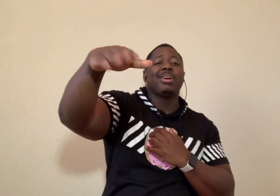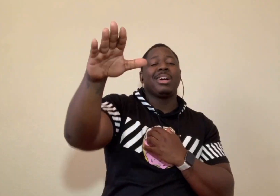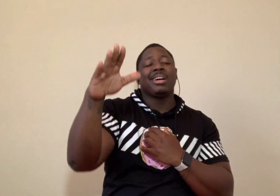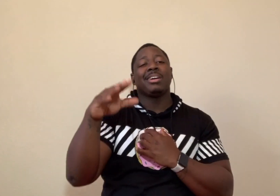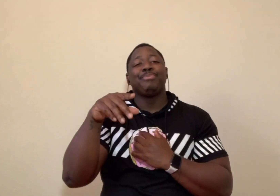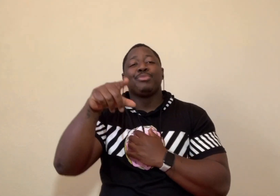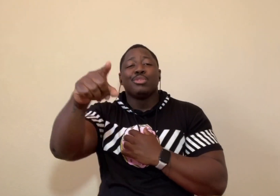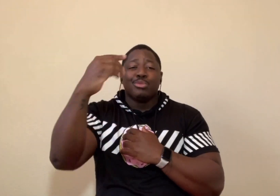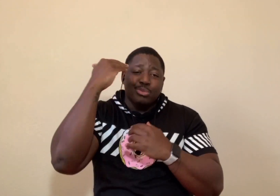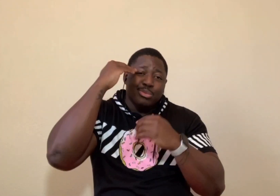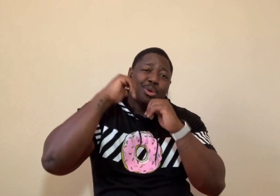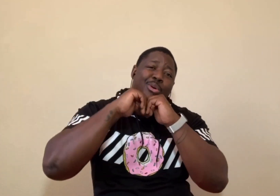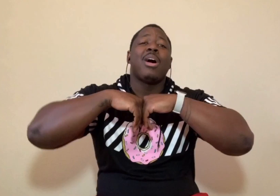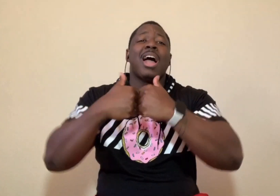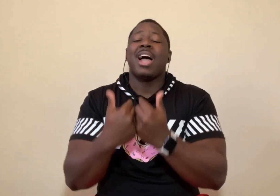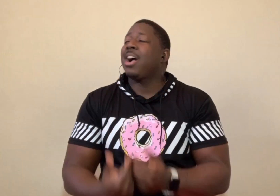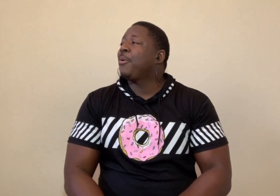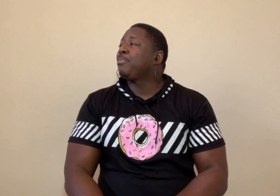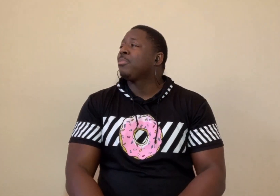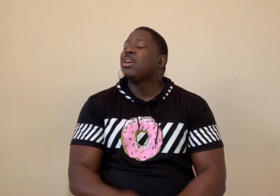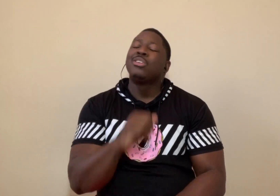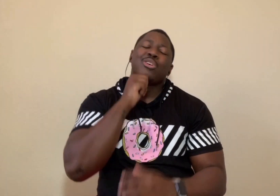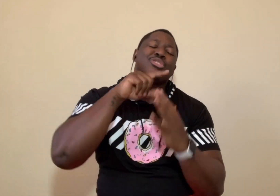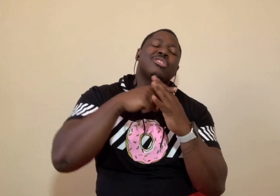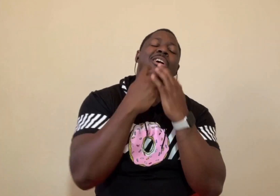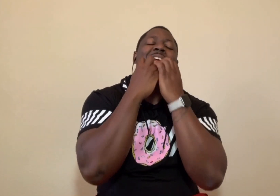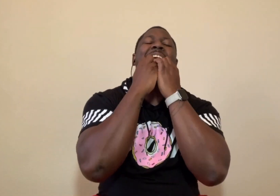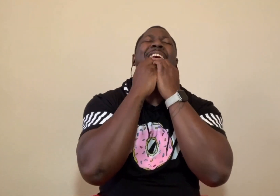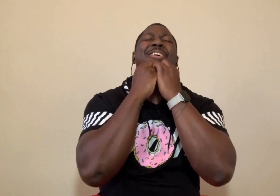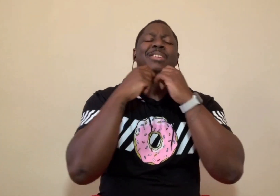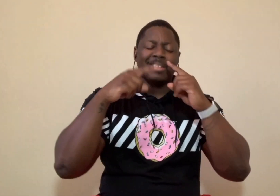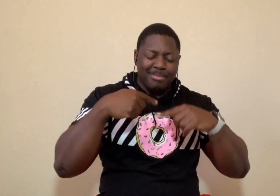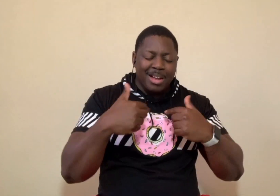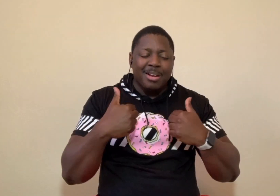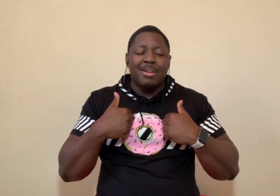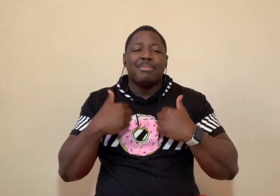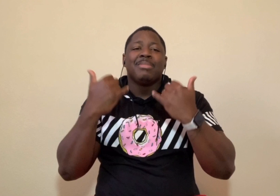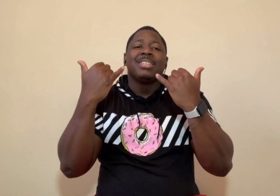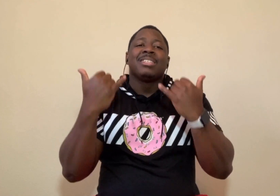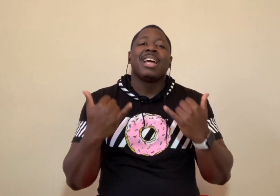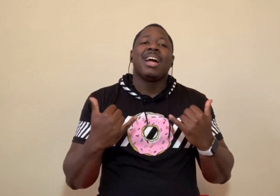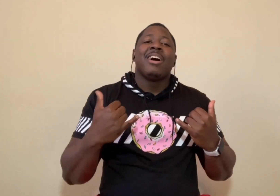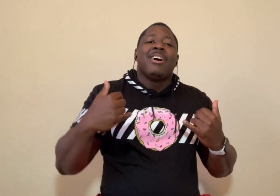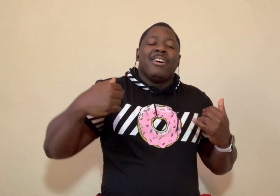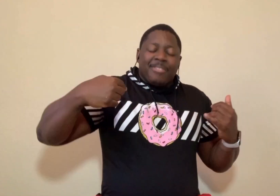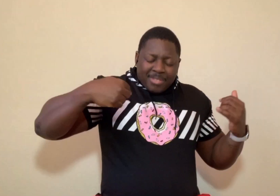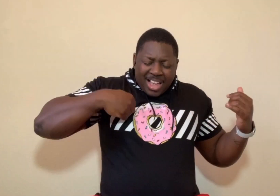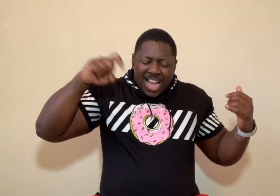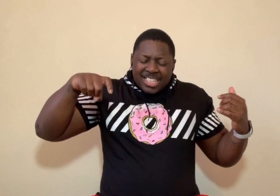away, you know how. Don't start caring about me now. I